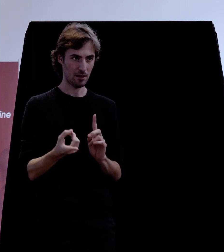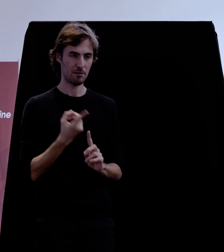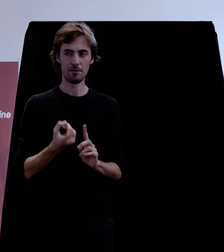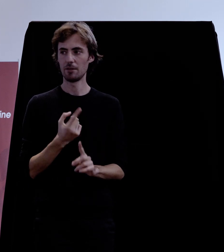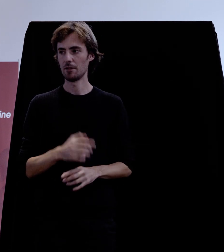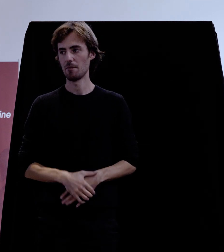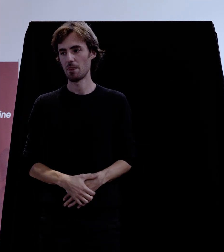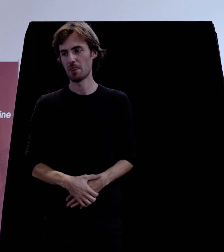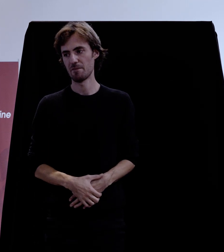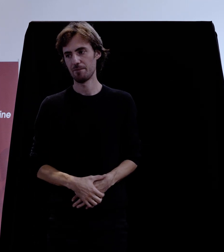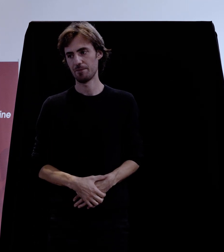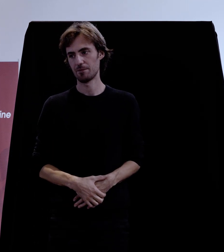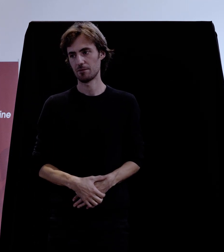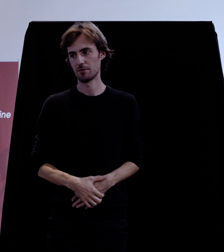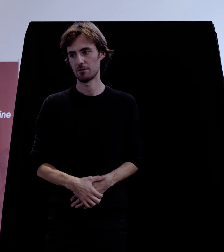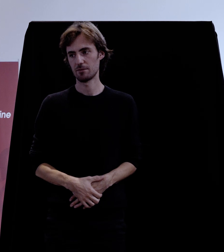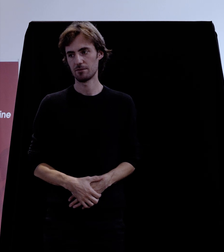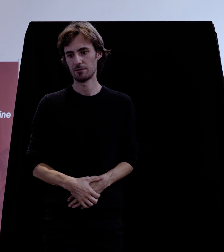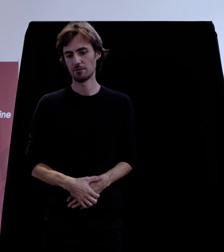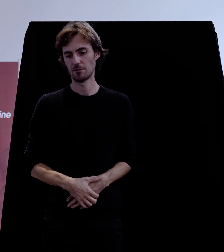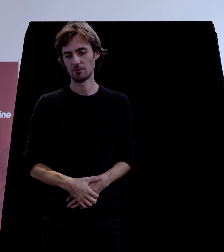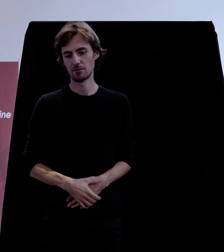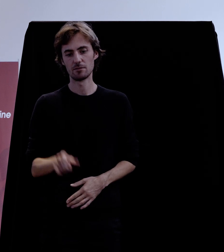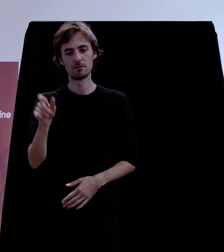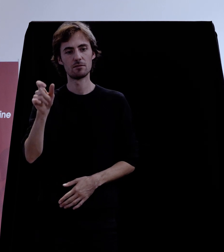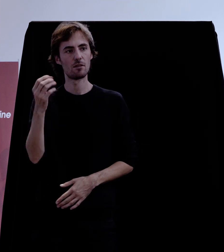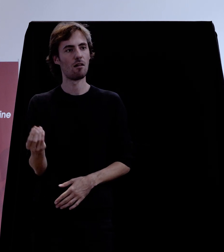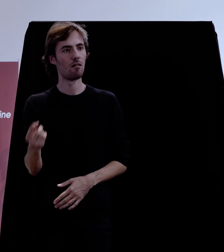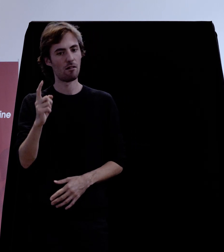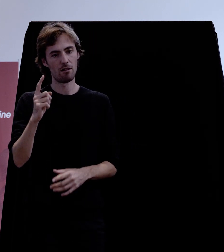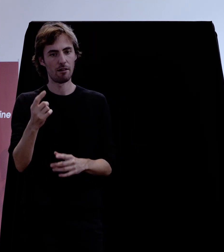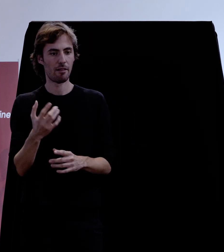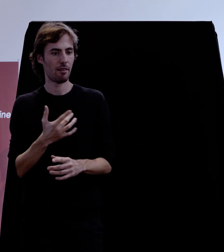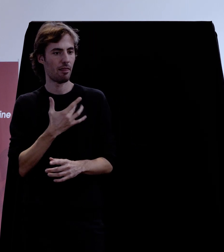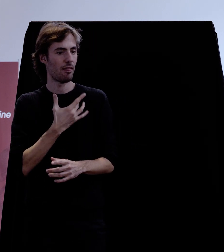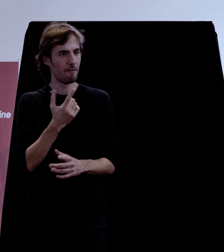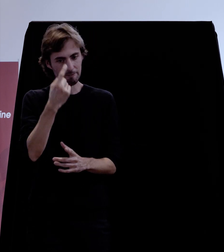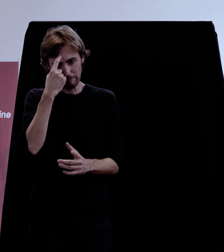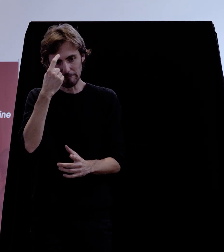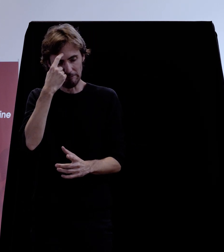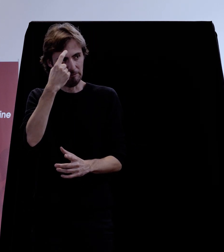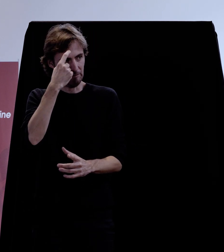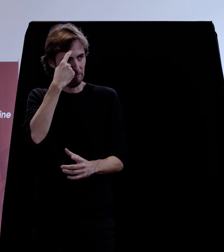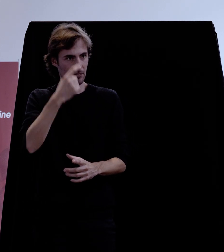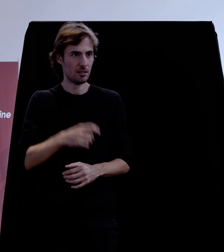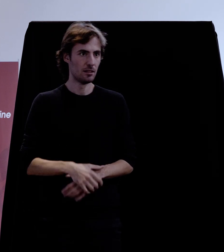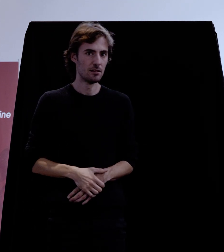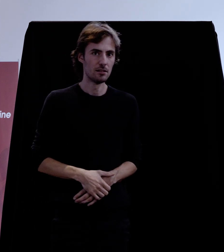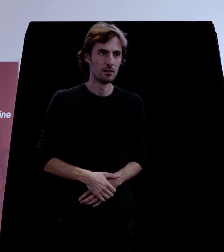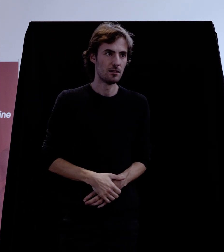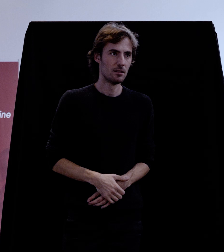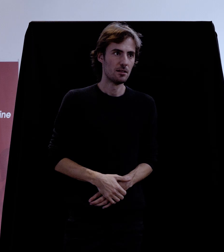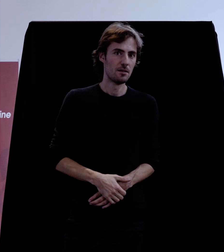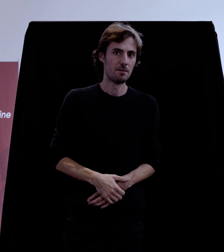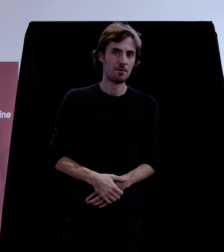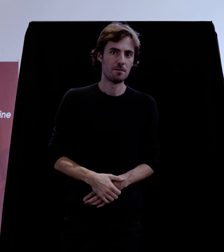Fixated interests, fixations. I knew a girl who was boy bands. She'd come home from school and get on